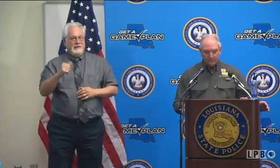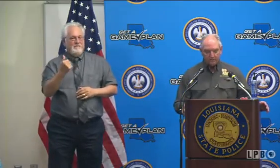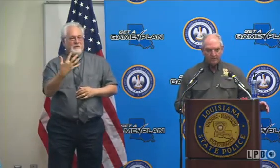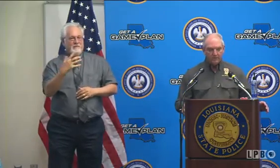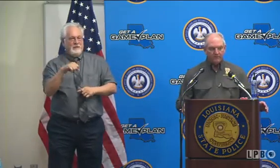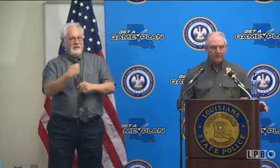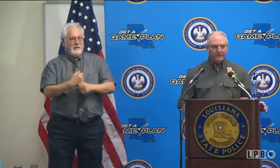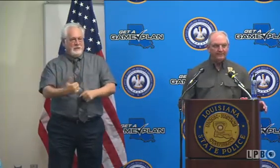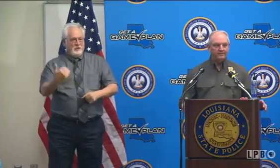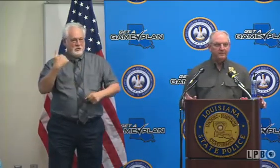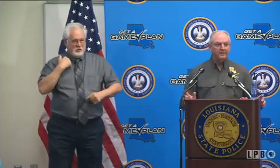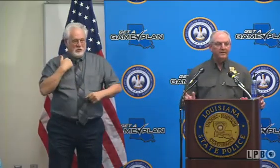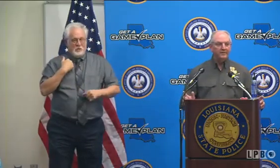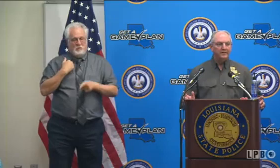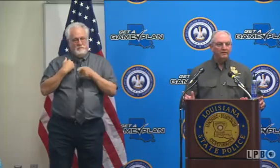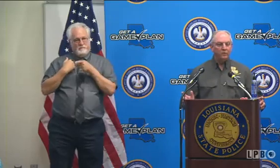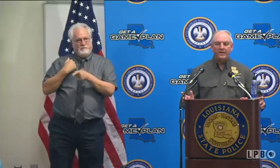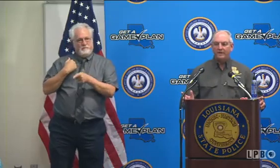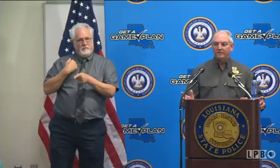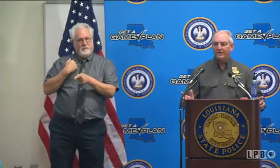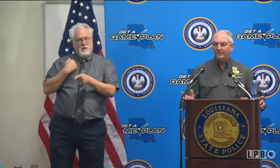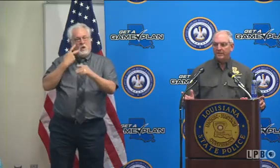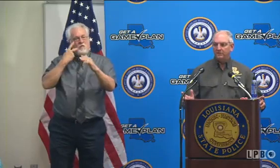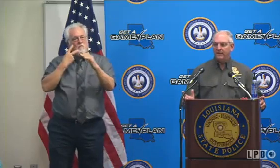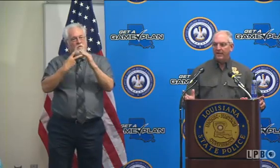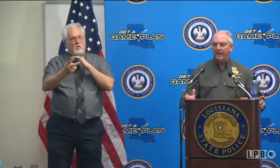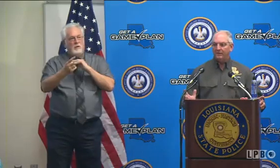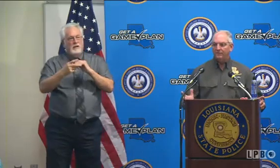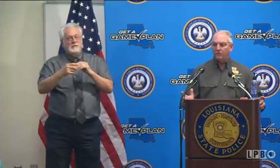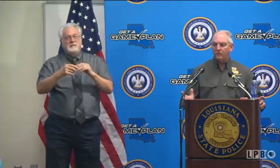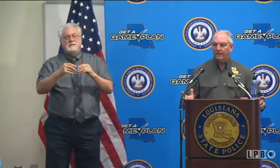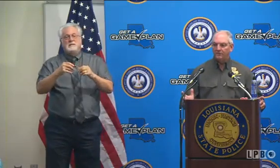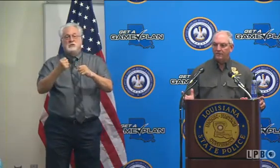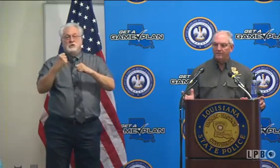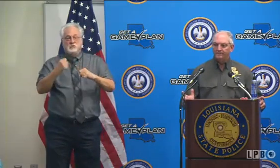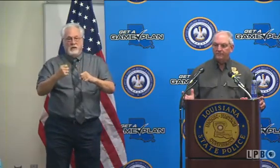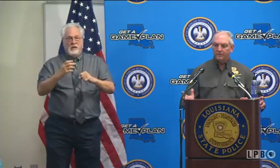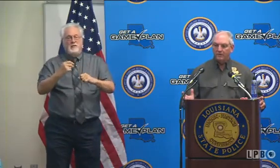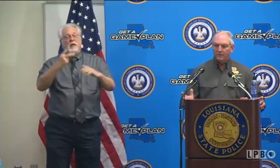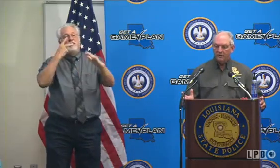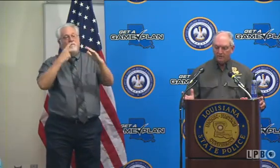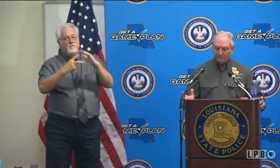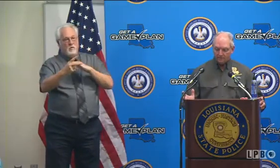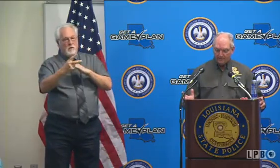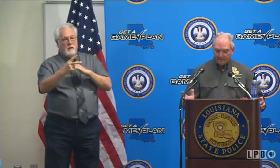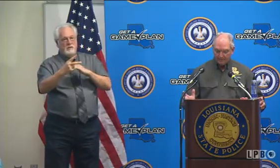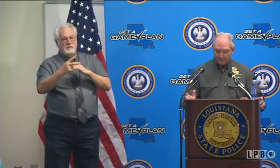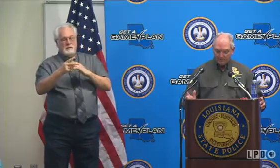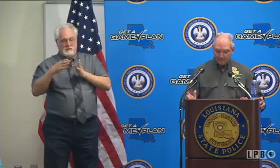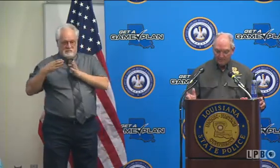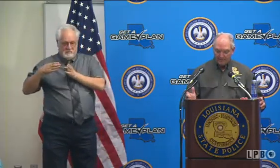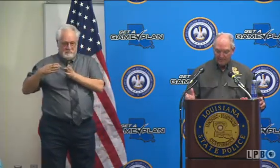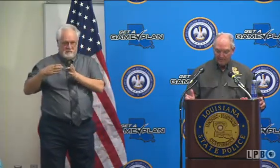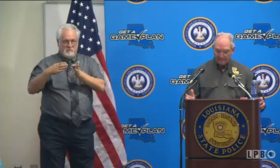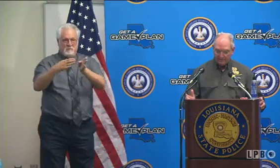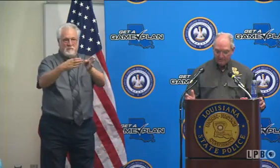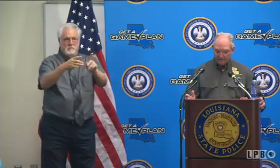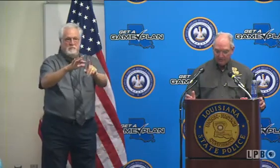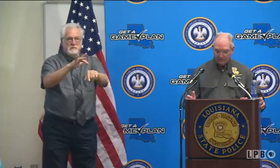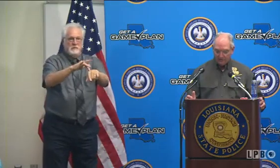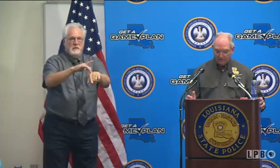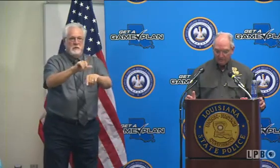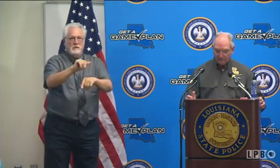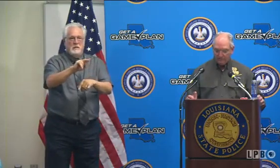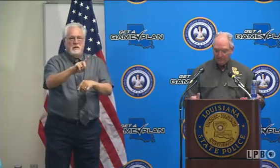in terms of its forecasted intensity and the forecasted spot where it will make landfall